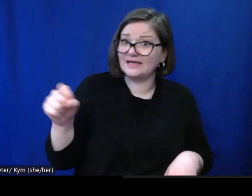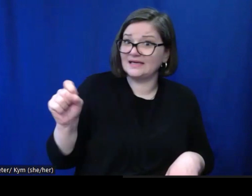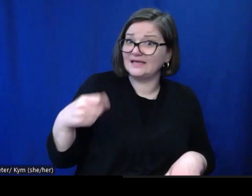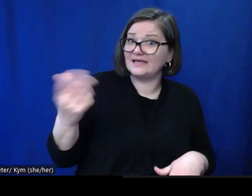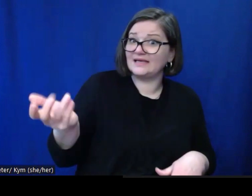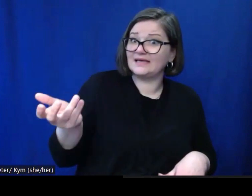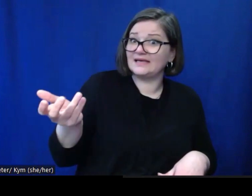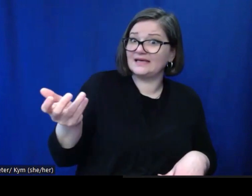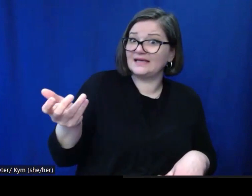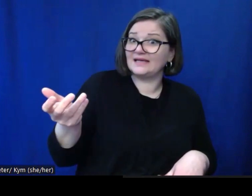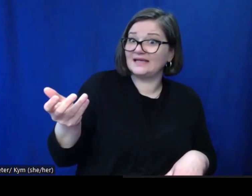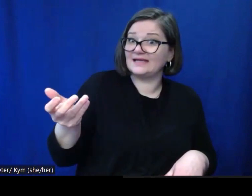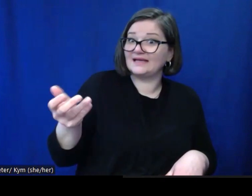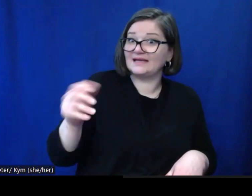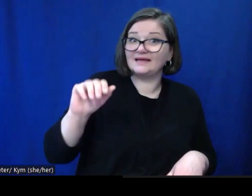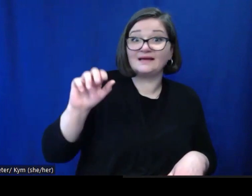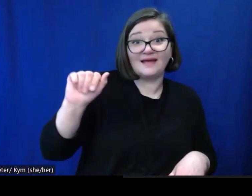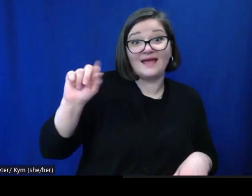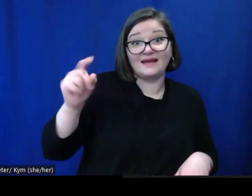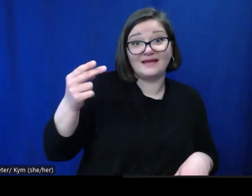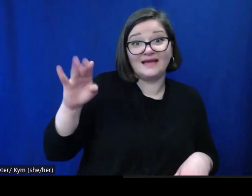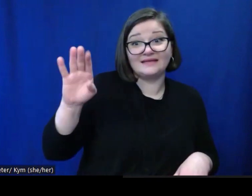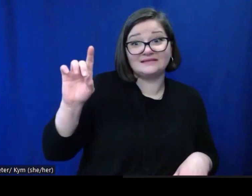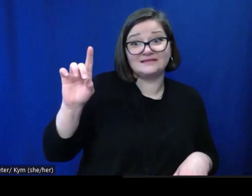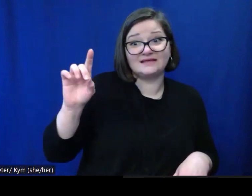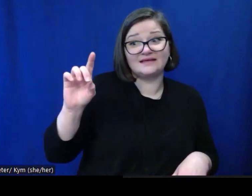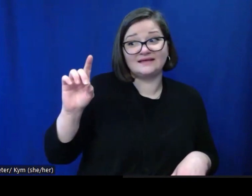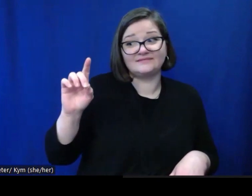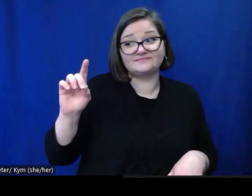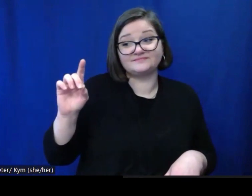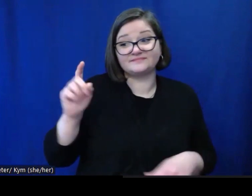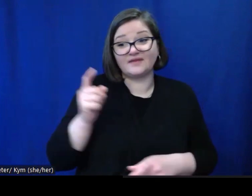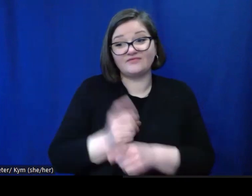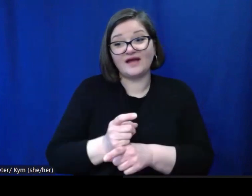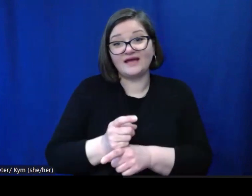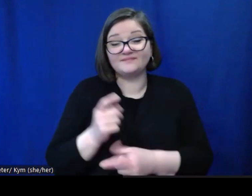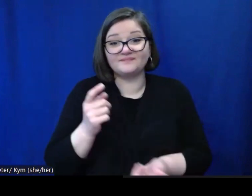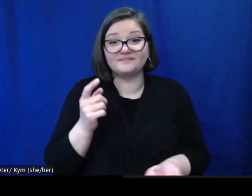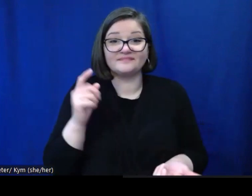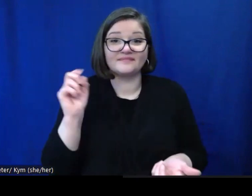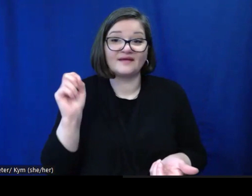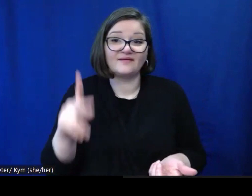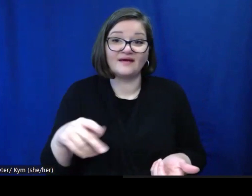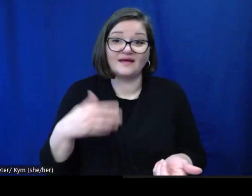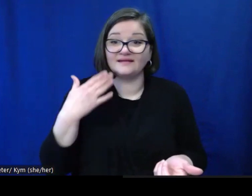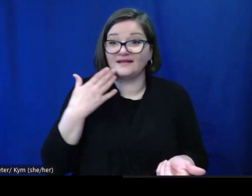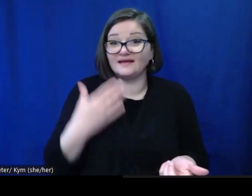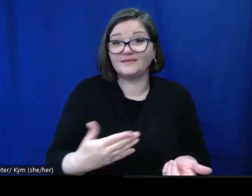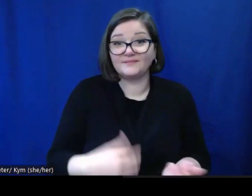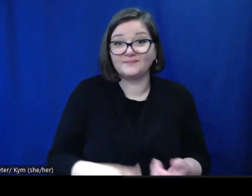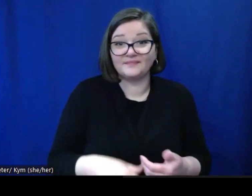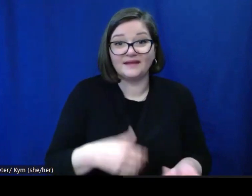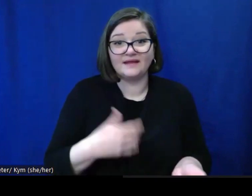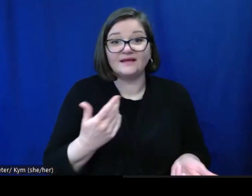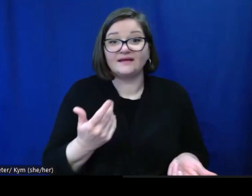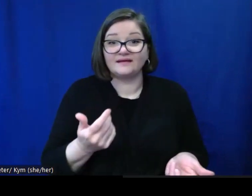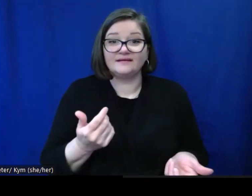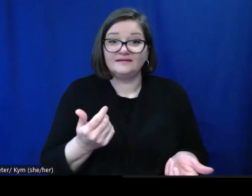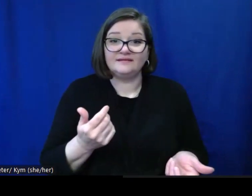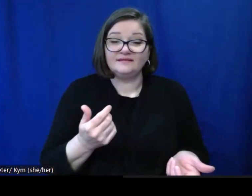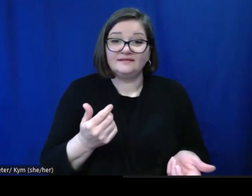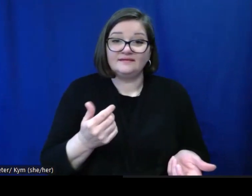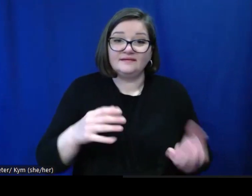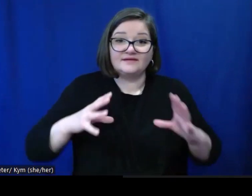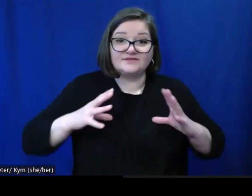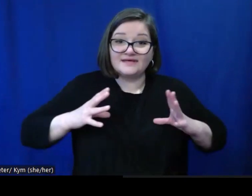I mean, ADHD, right? Accepting compliments. Thank you. I was just googling with you. So accepting compliments,